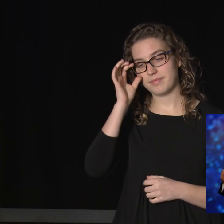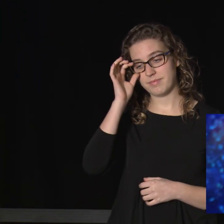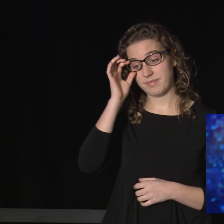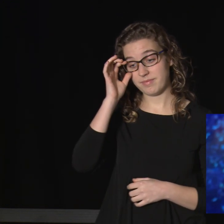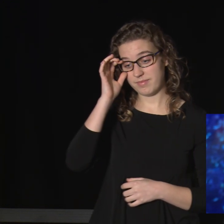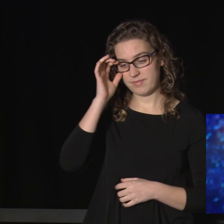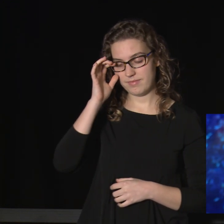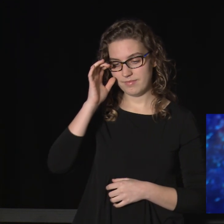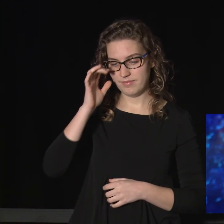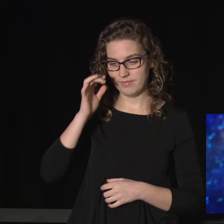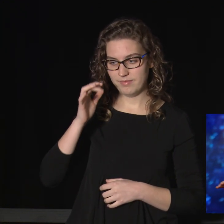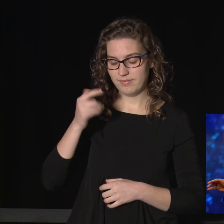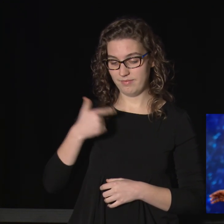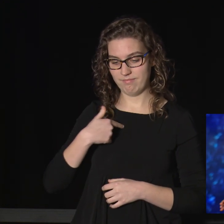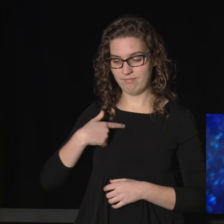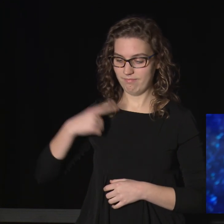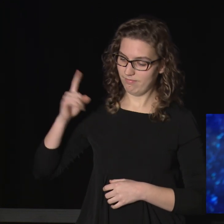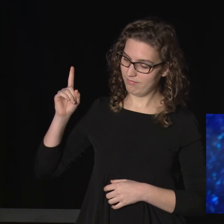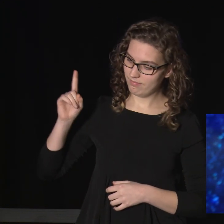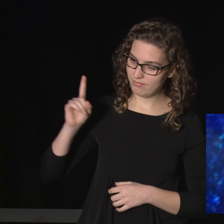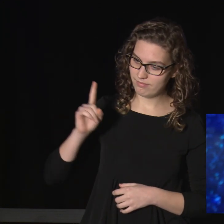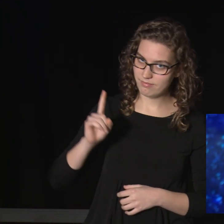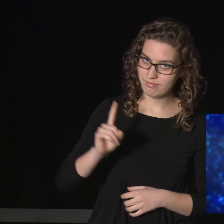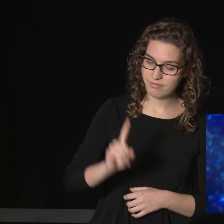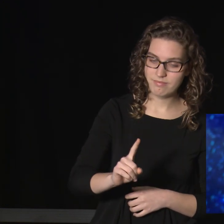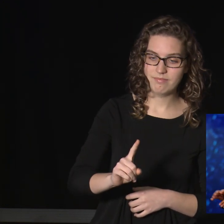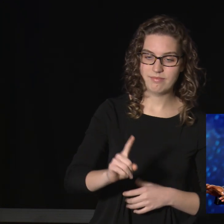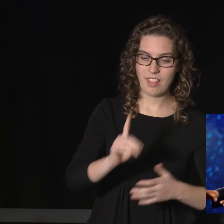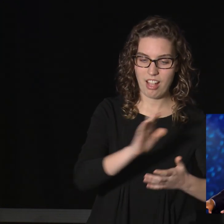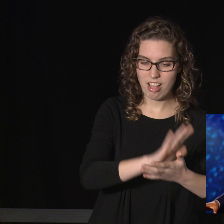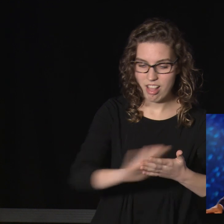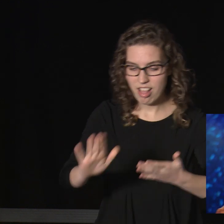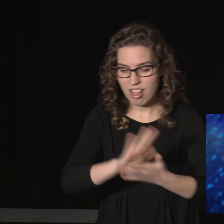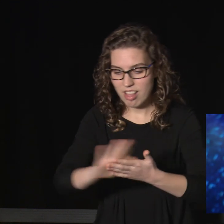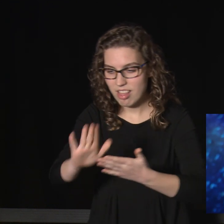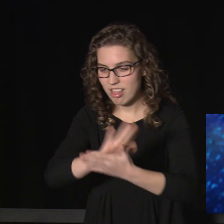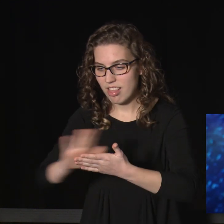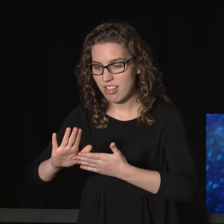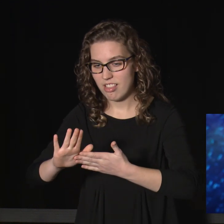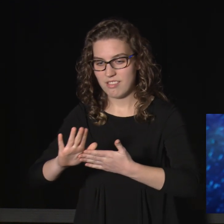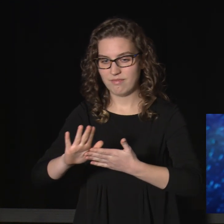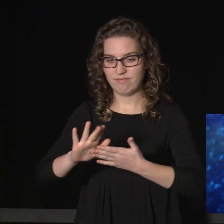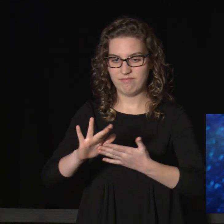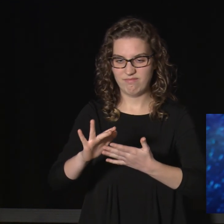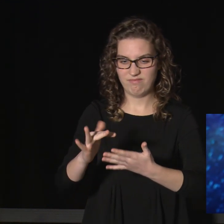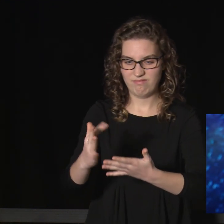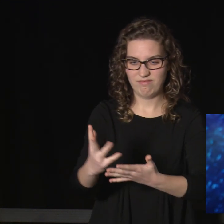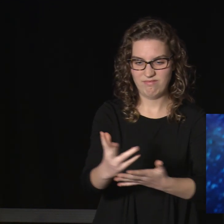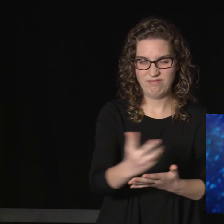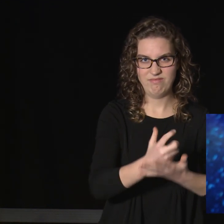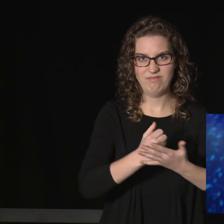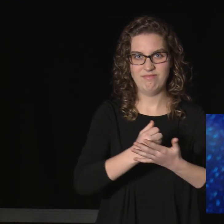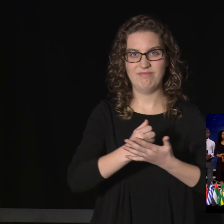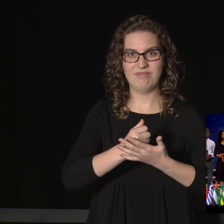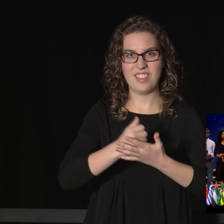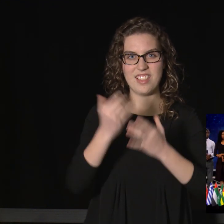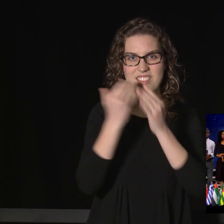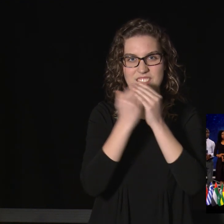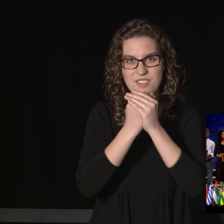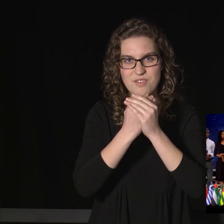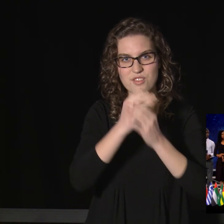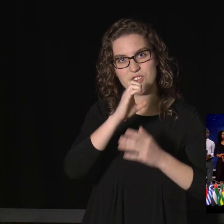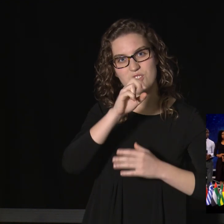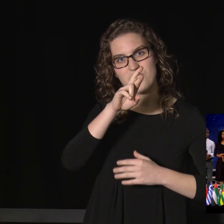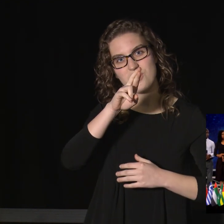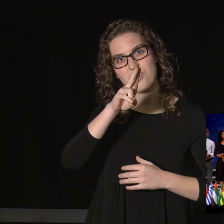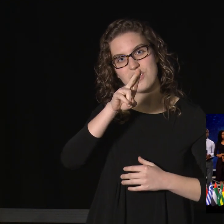Then come downstairs and clean. Pick up the peanut butter and jelly crust. Wash the